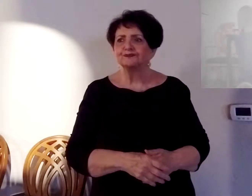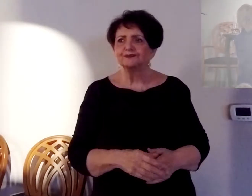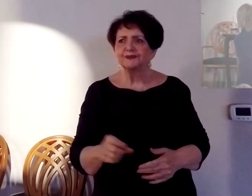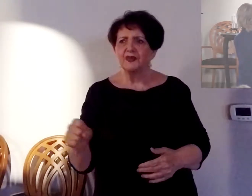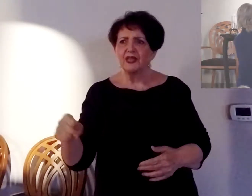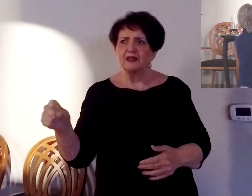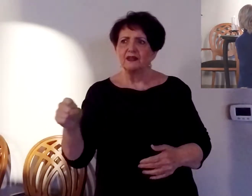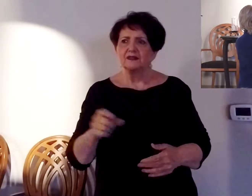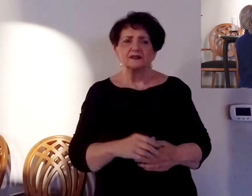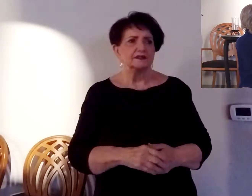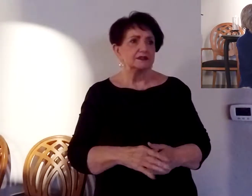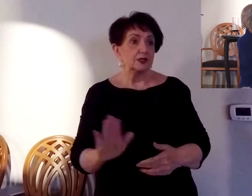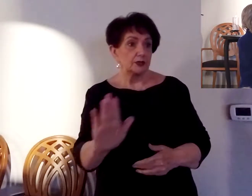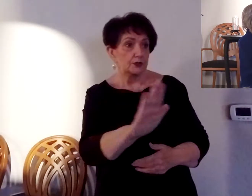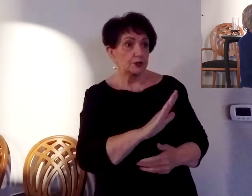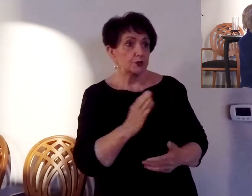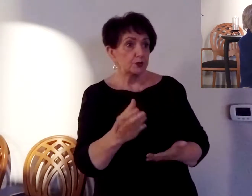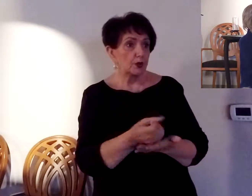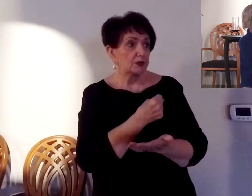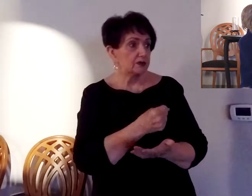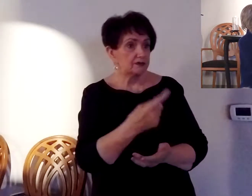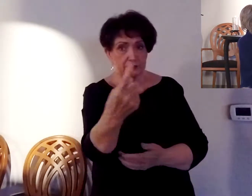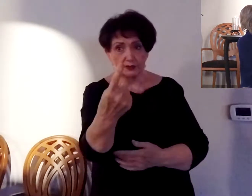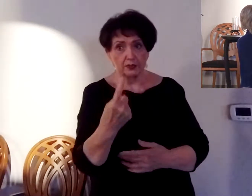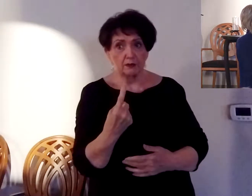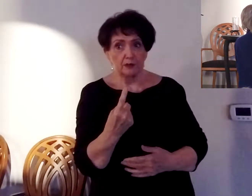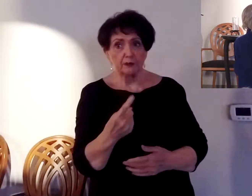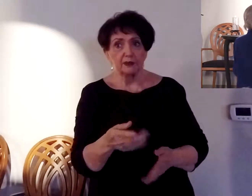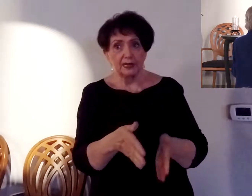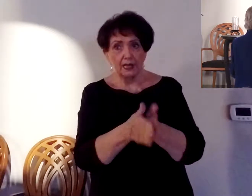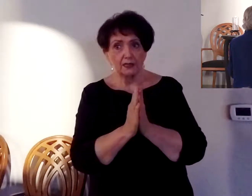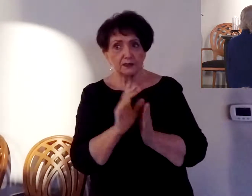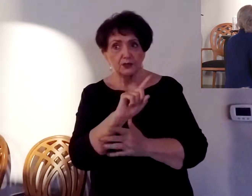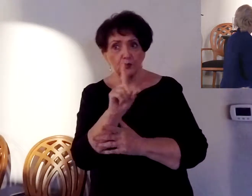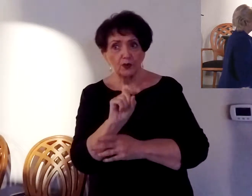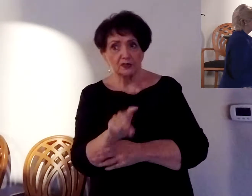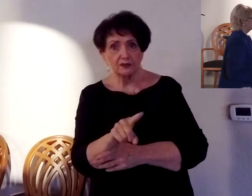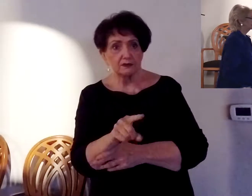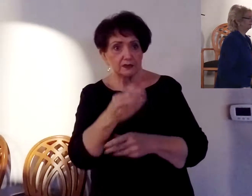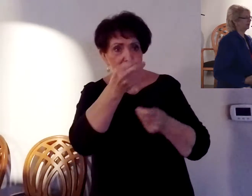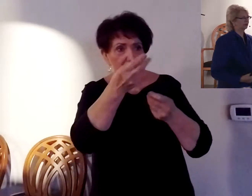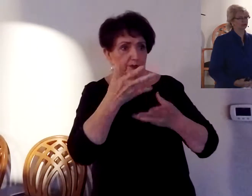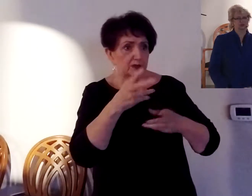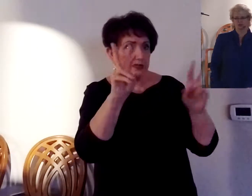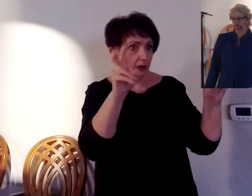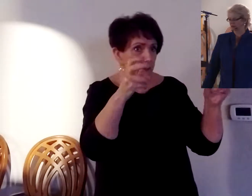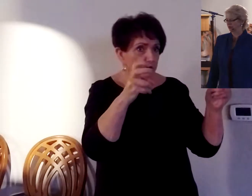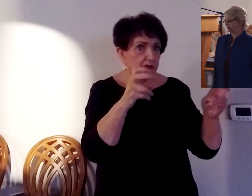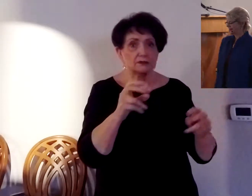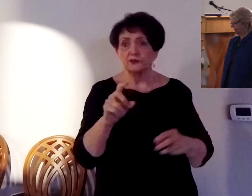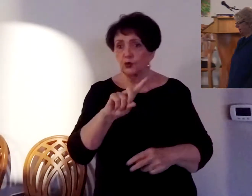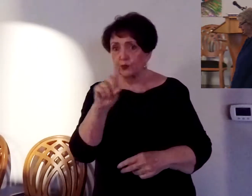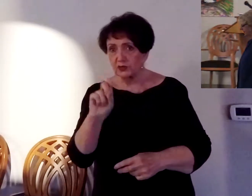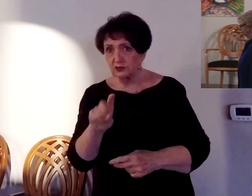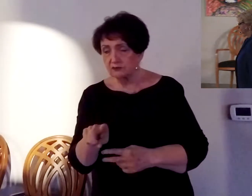So this is your opportunity to come up here and ask questions. Give me a topic, give me a question,